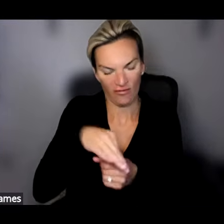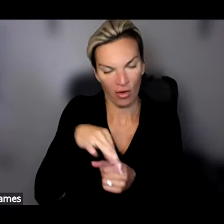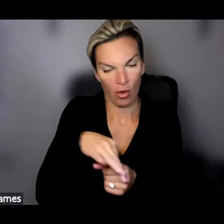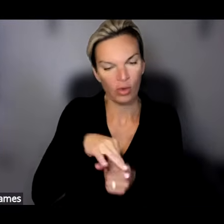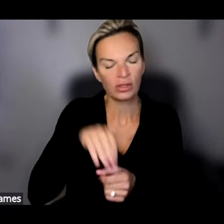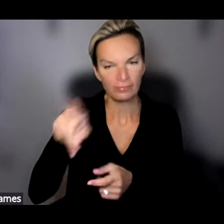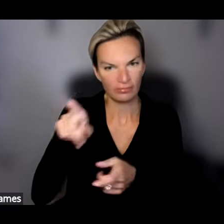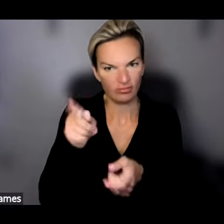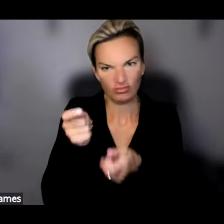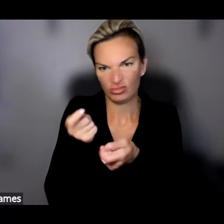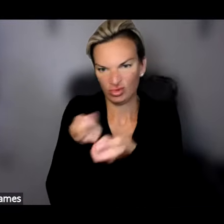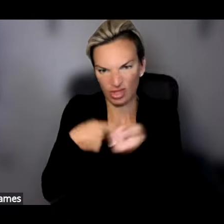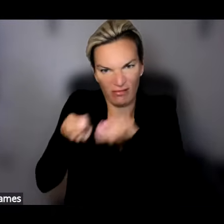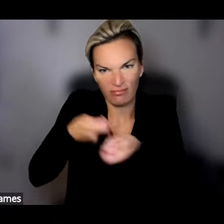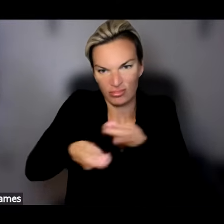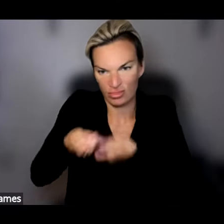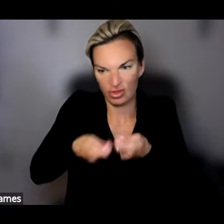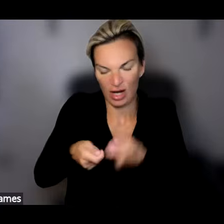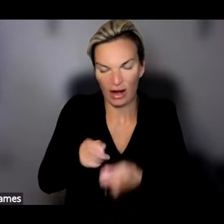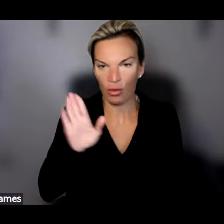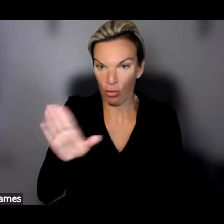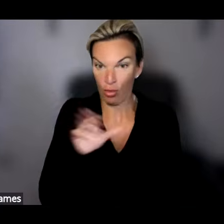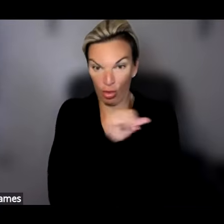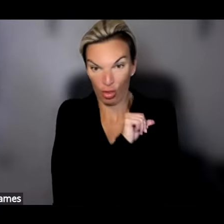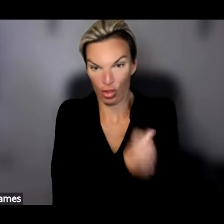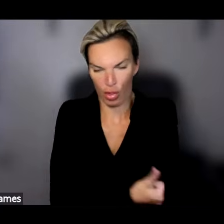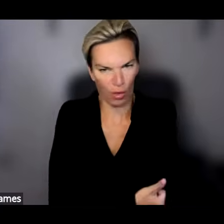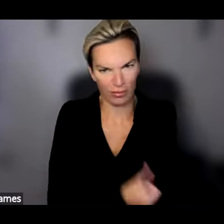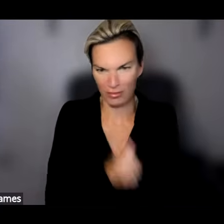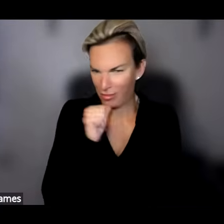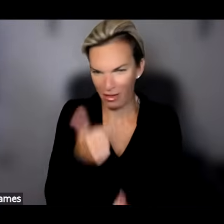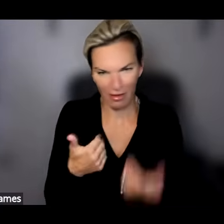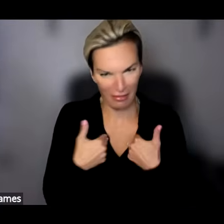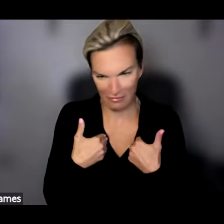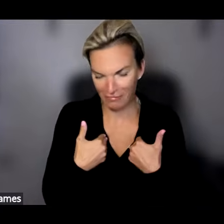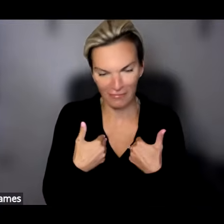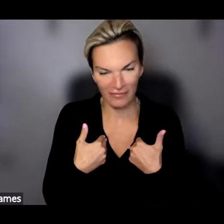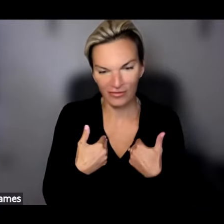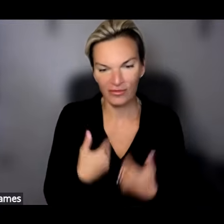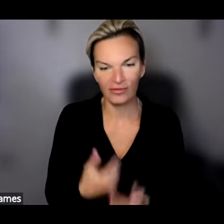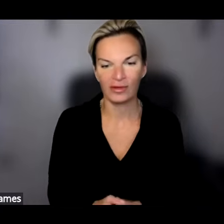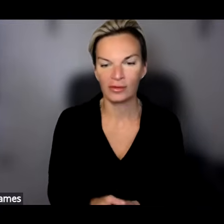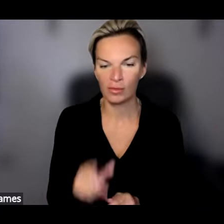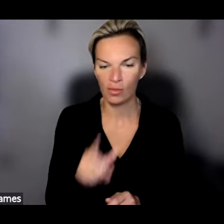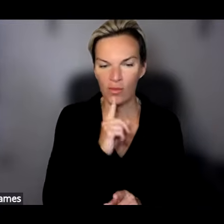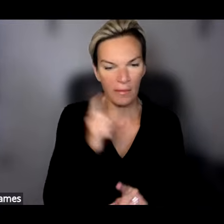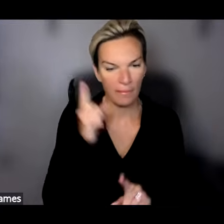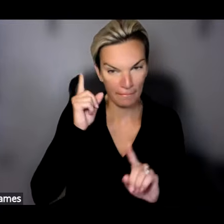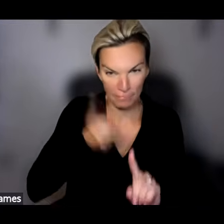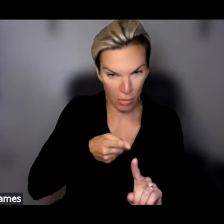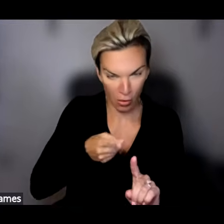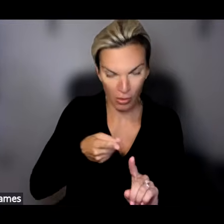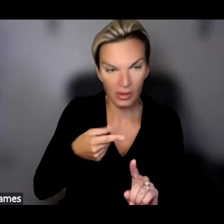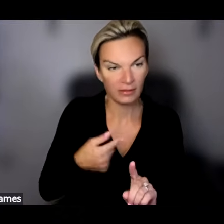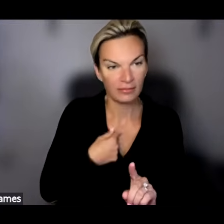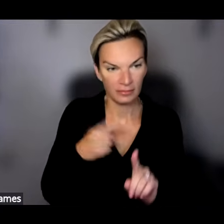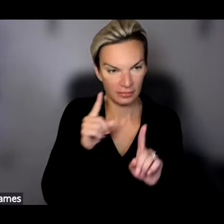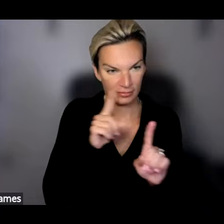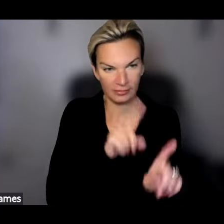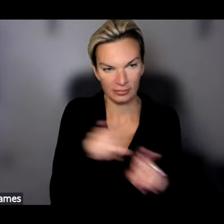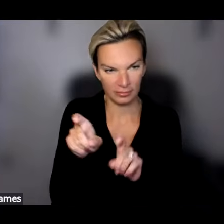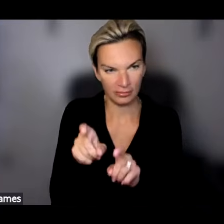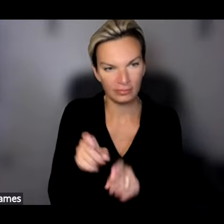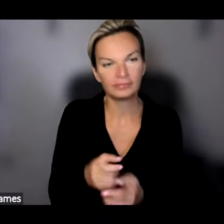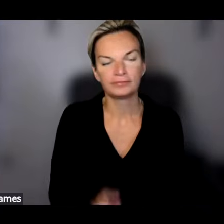question before this board is actually quite narrow, and I want to explain why our language meets that